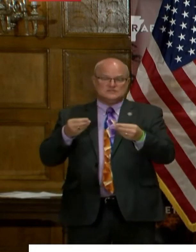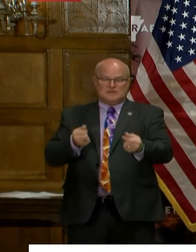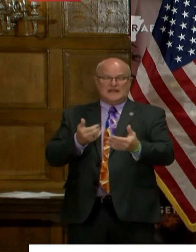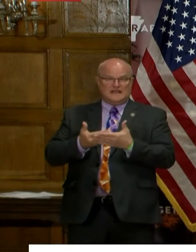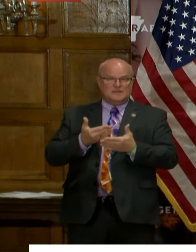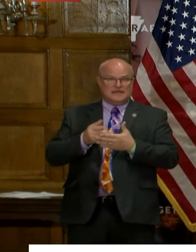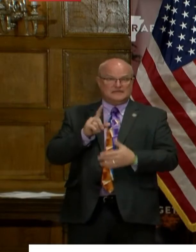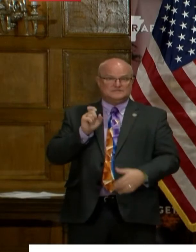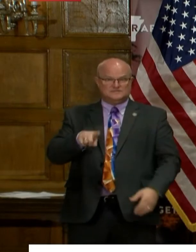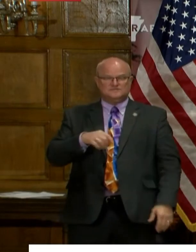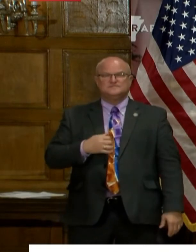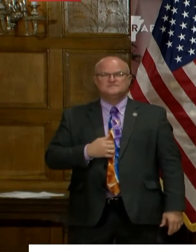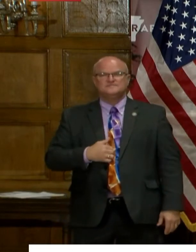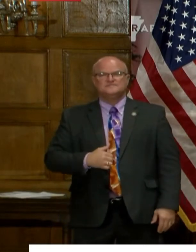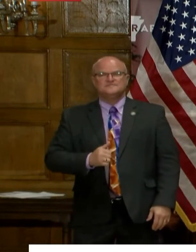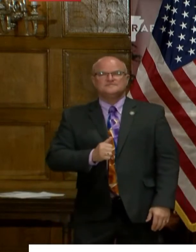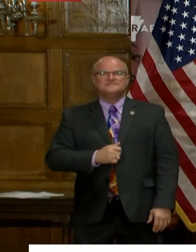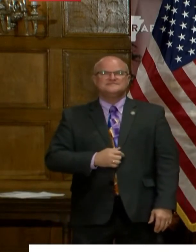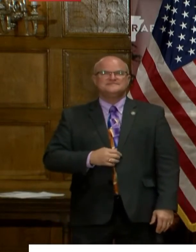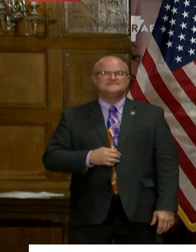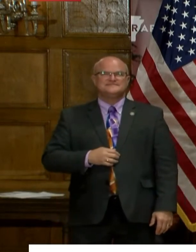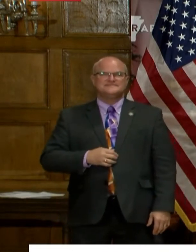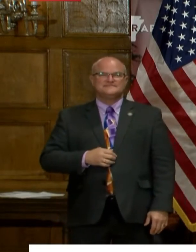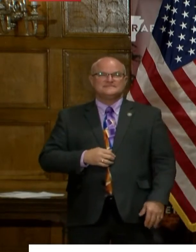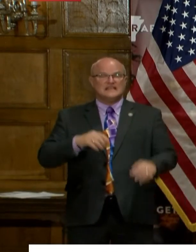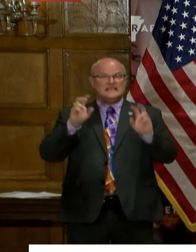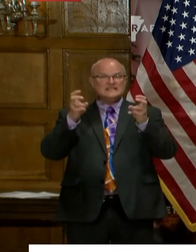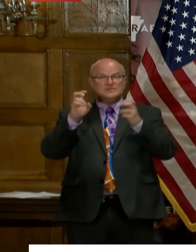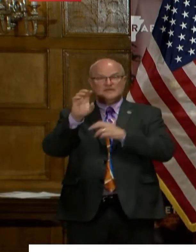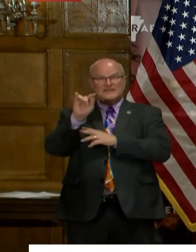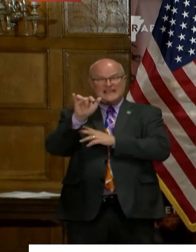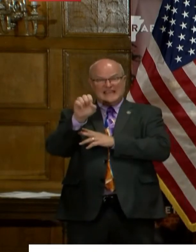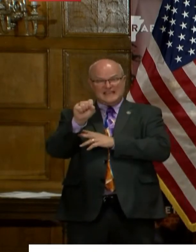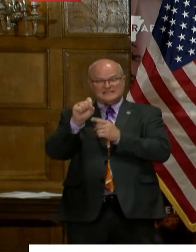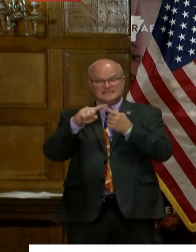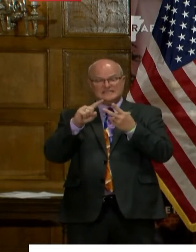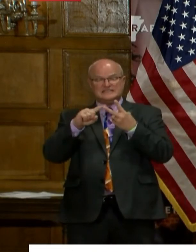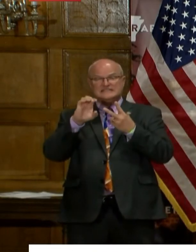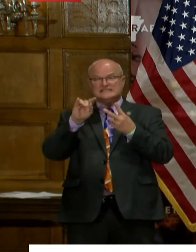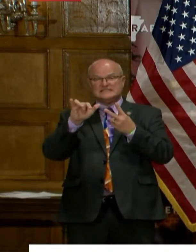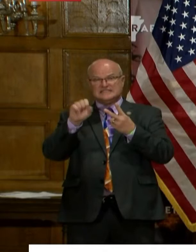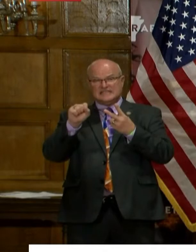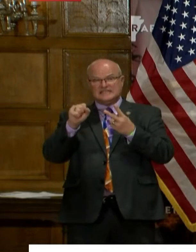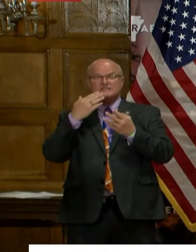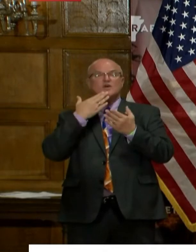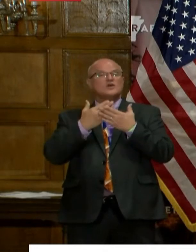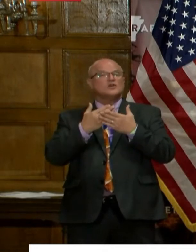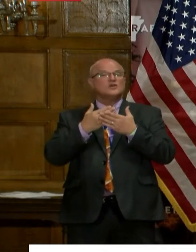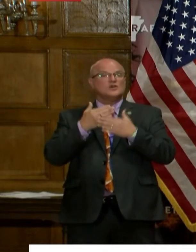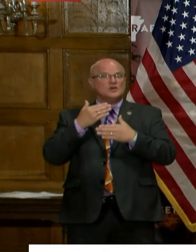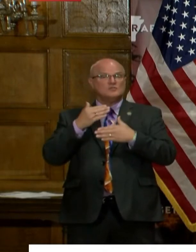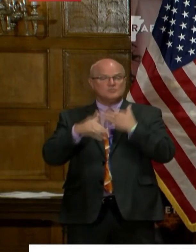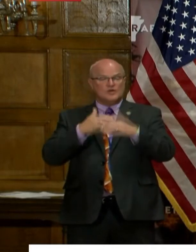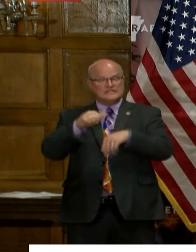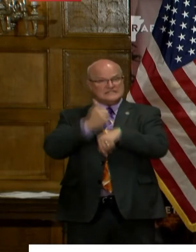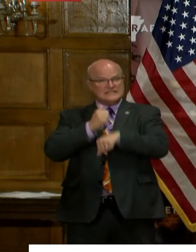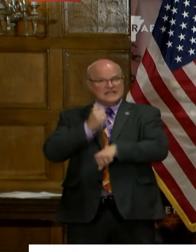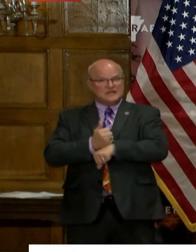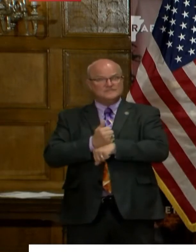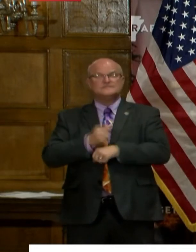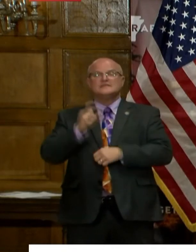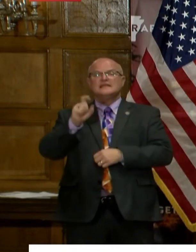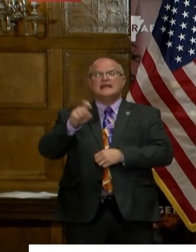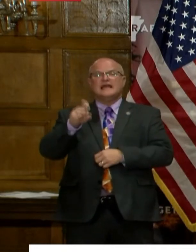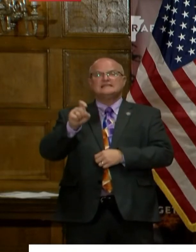money. In terms of the counties and cities, there's a very good process set up. It has to